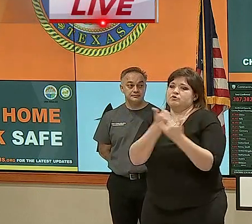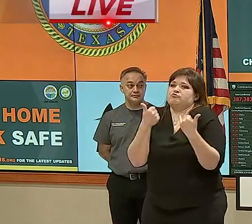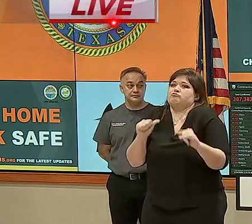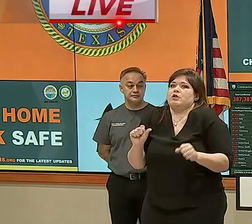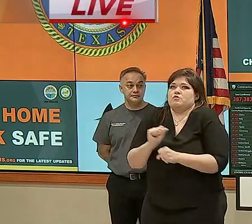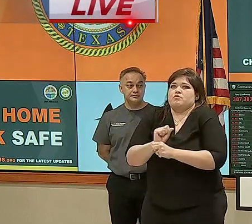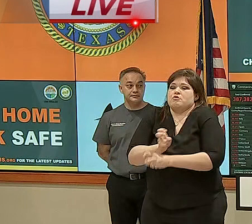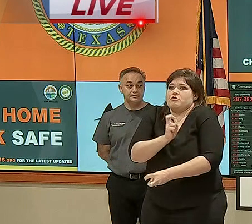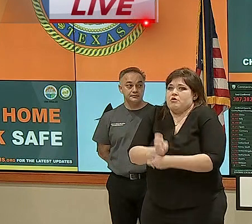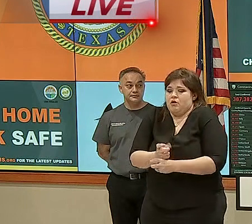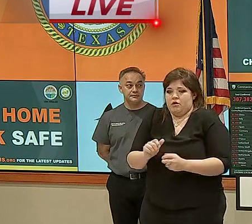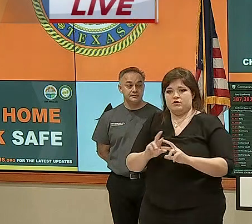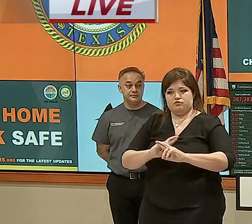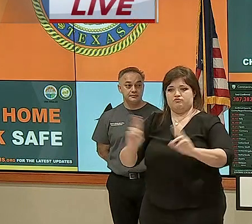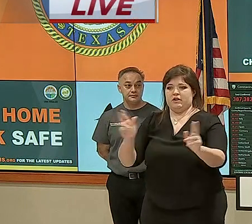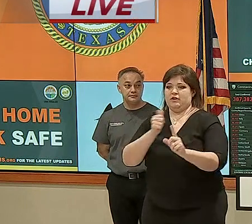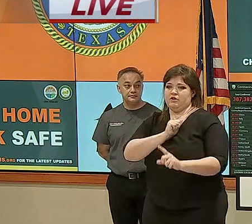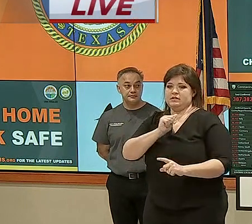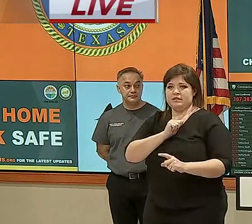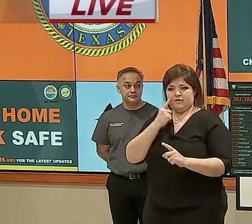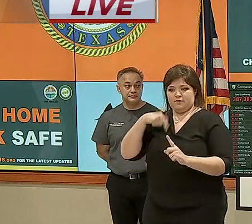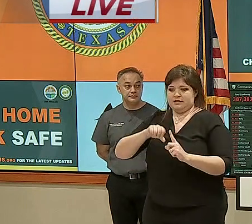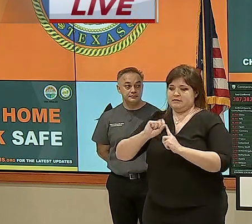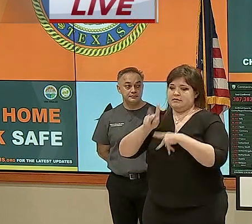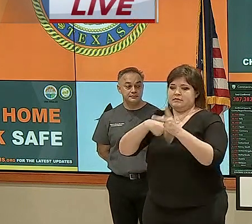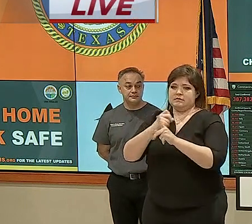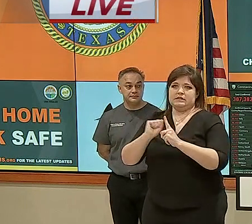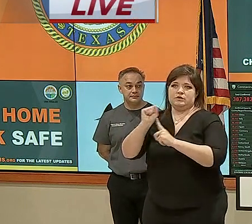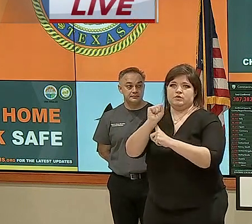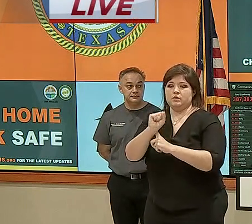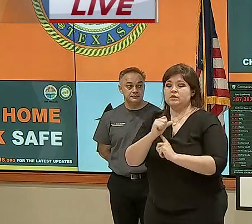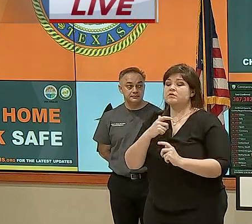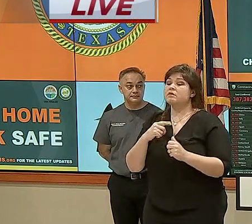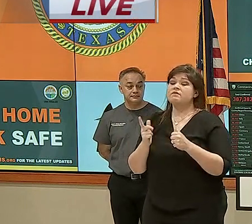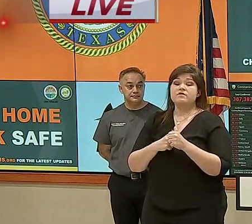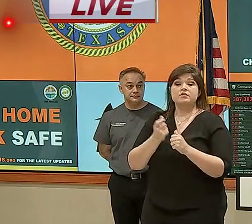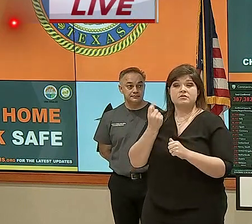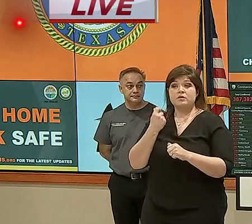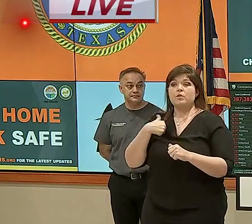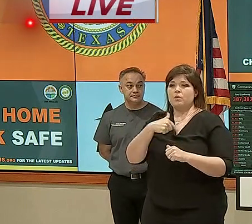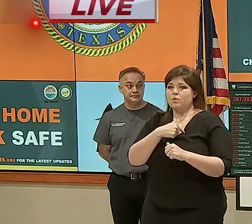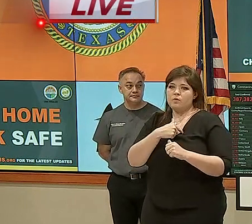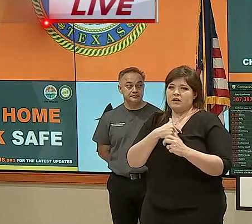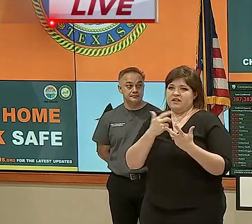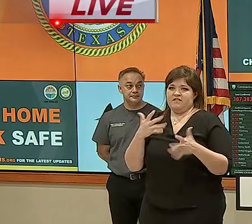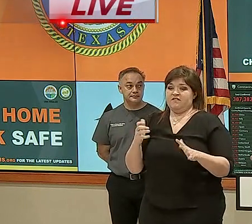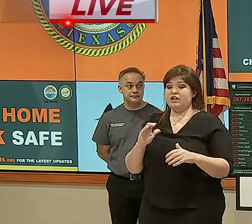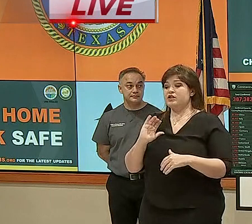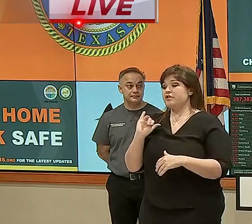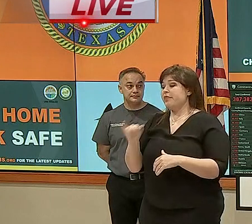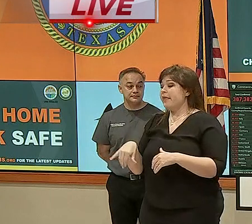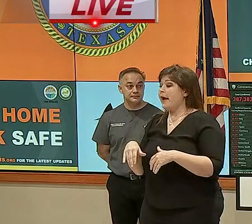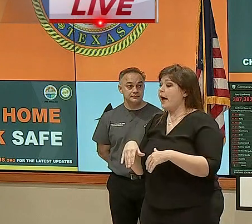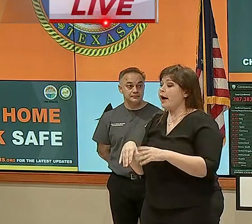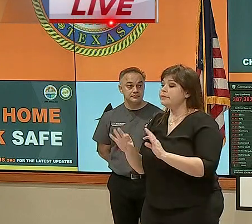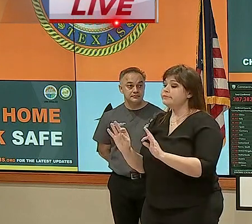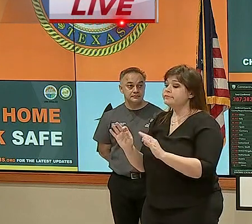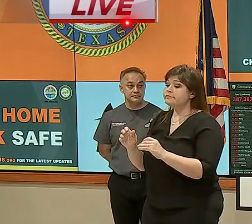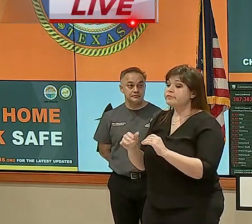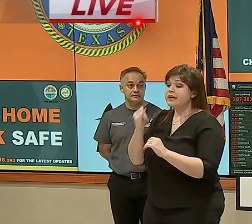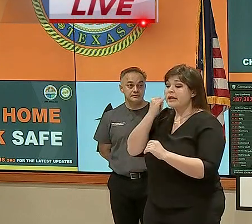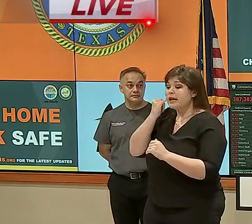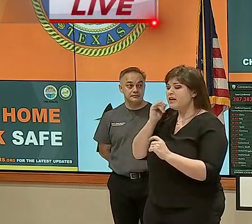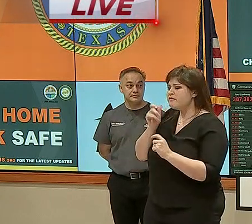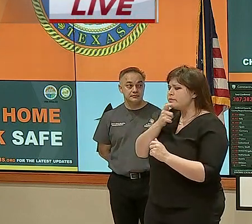need to do to be ready in a situation like this. First and foremost, we all stopped doing our elective procedures and many other procedures